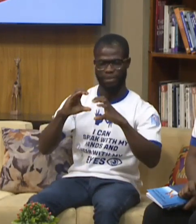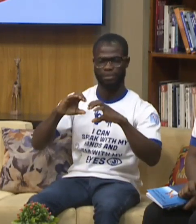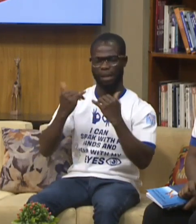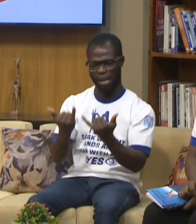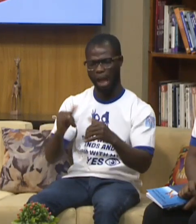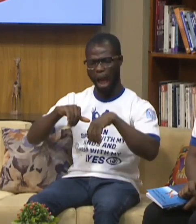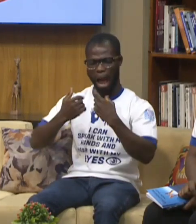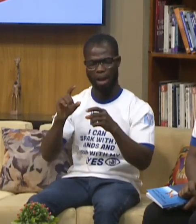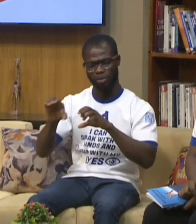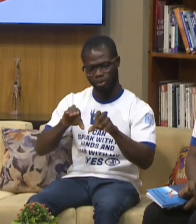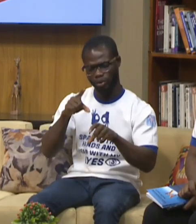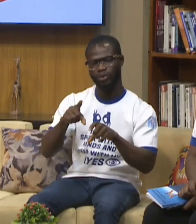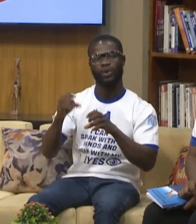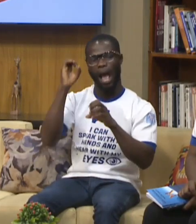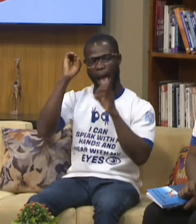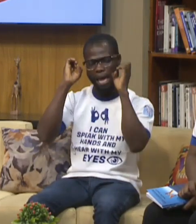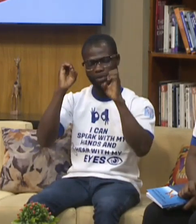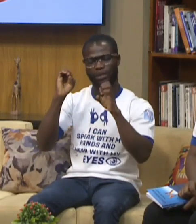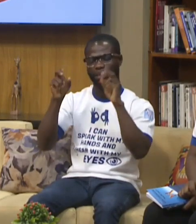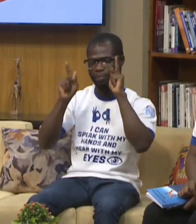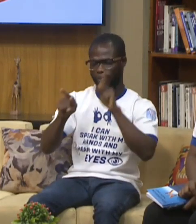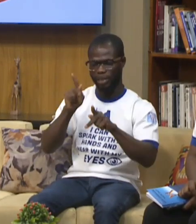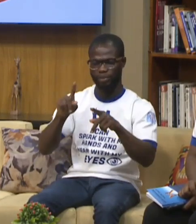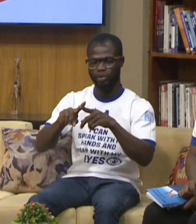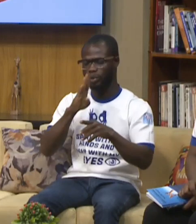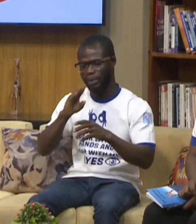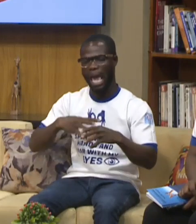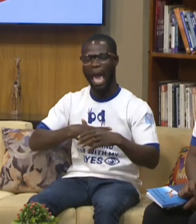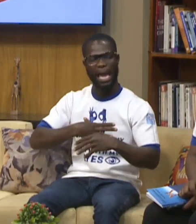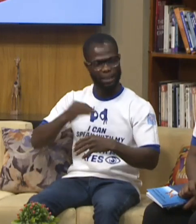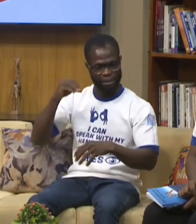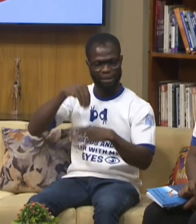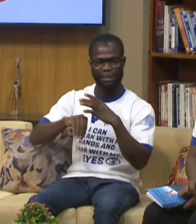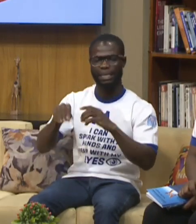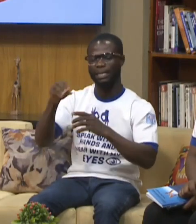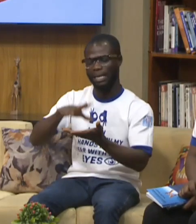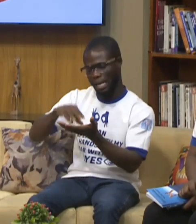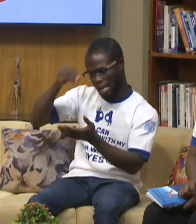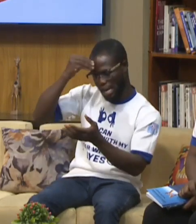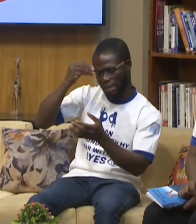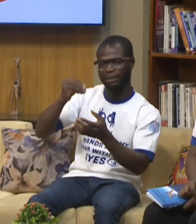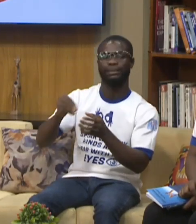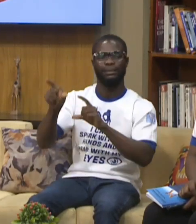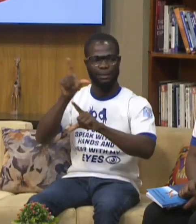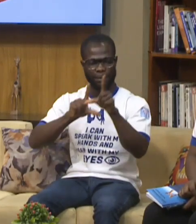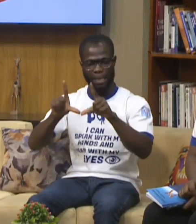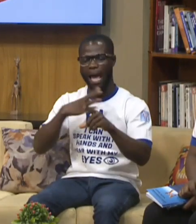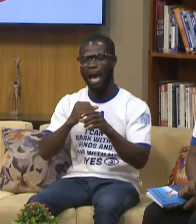you educating people, first to be interested in learning sign language and also passing